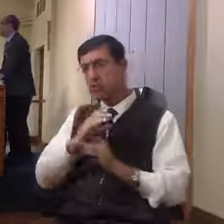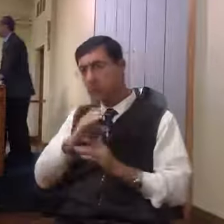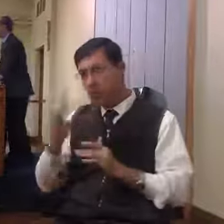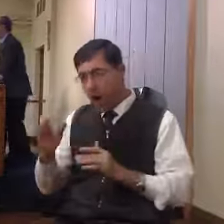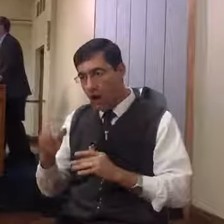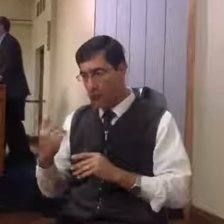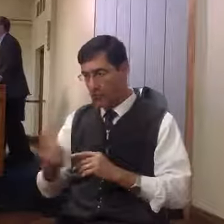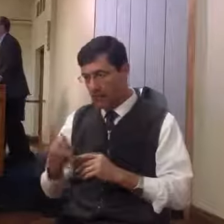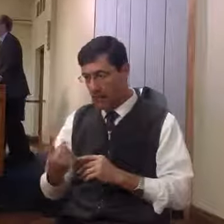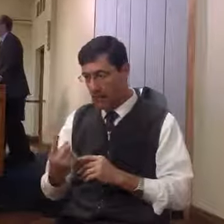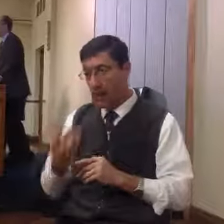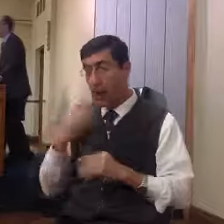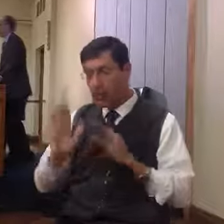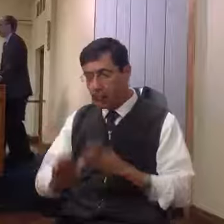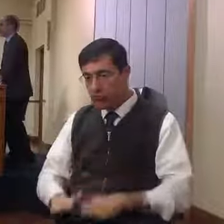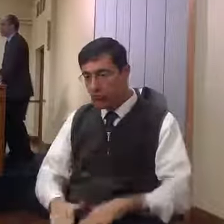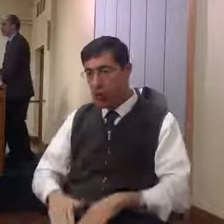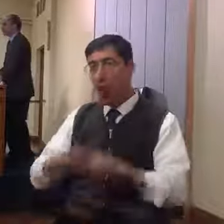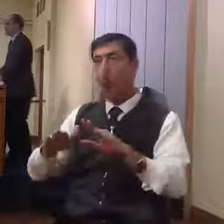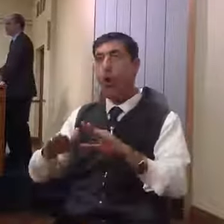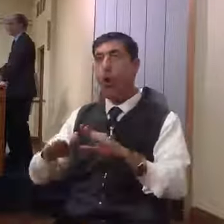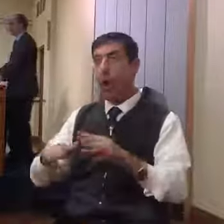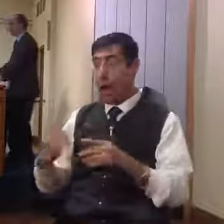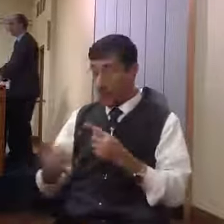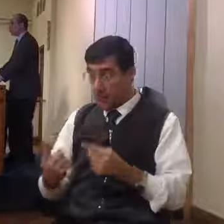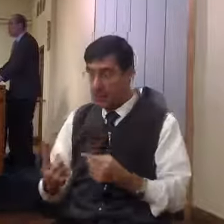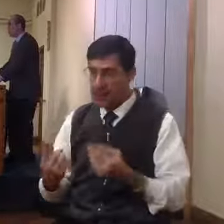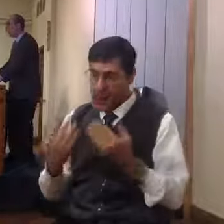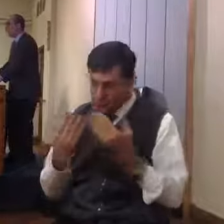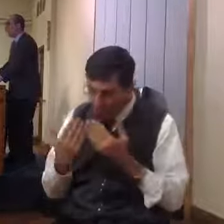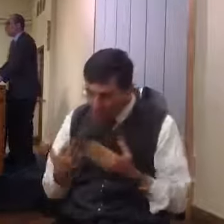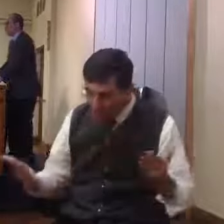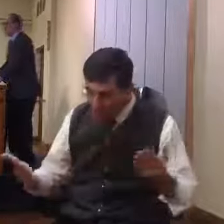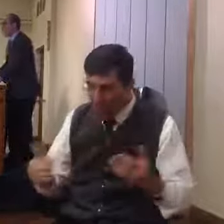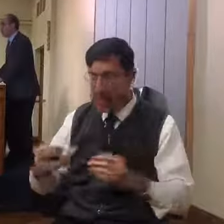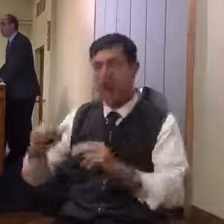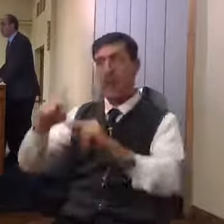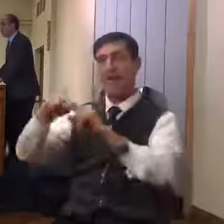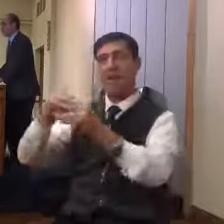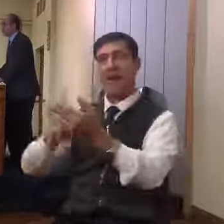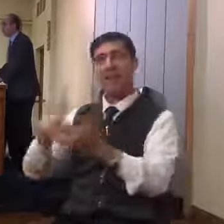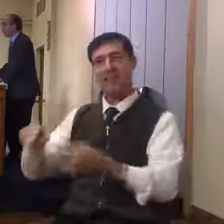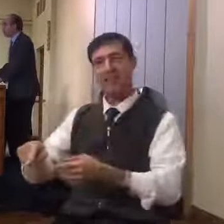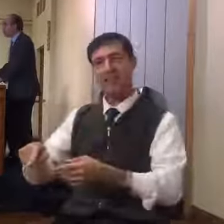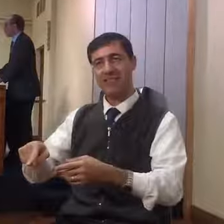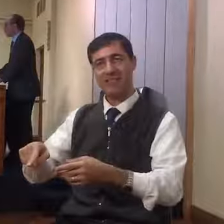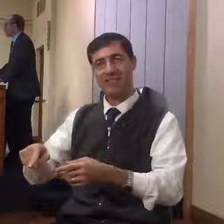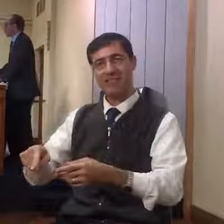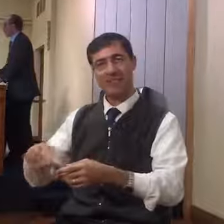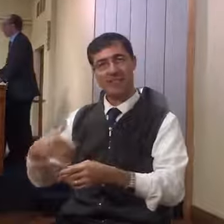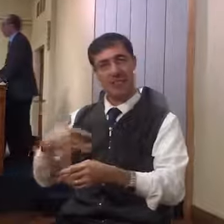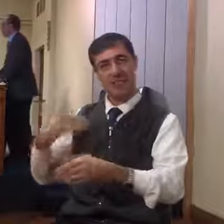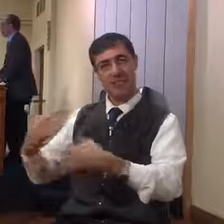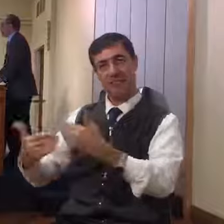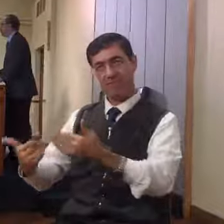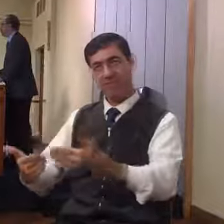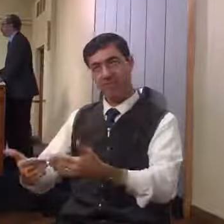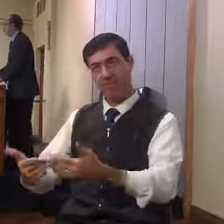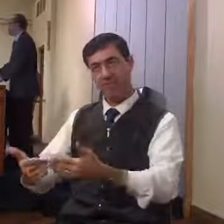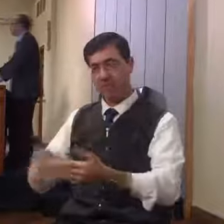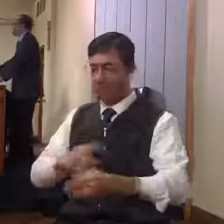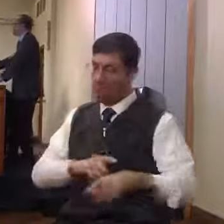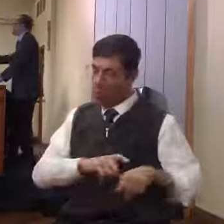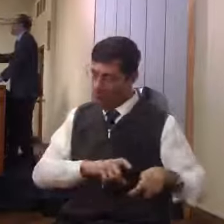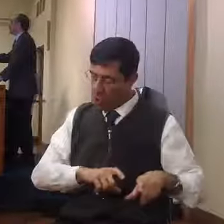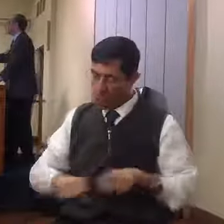He was not rebellious at any point in his life, though he knew the reason and the mission for which he came into this